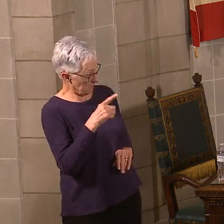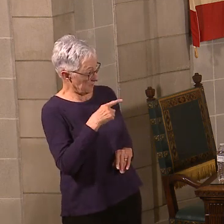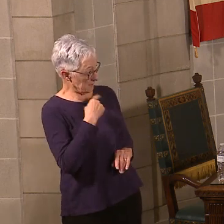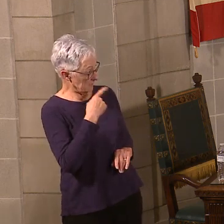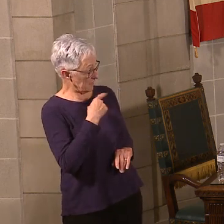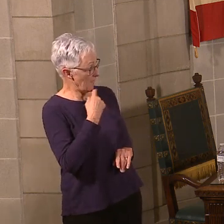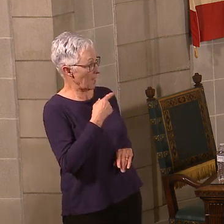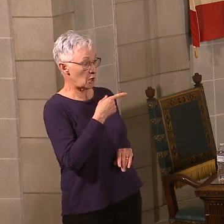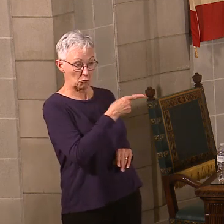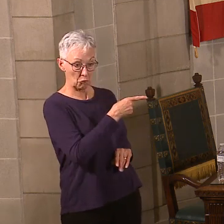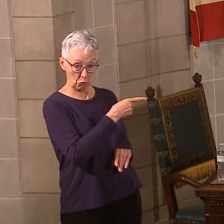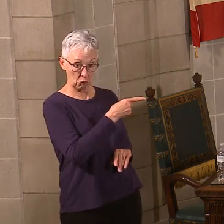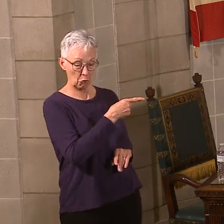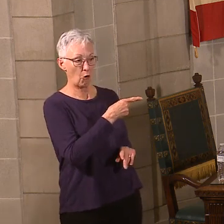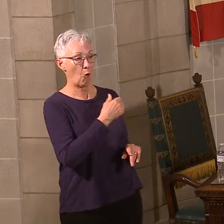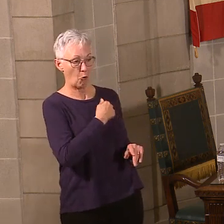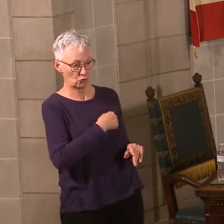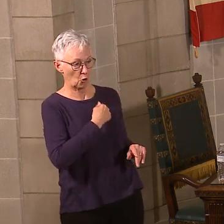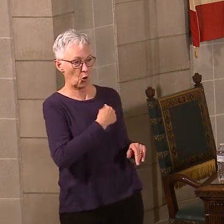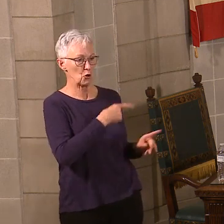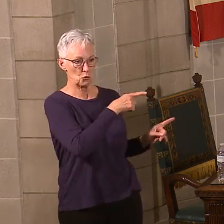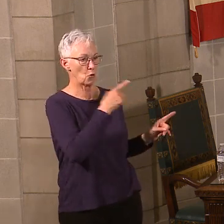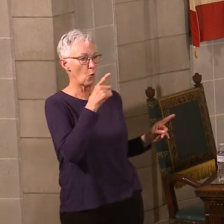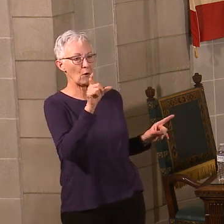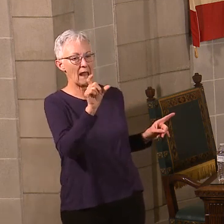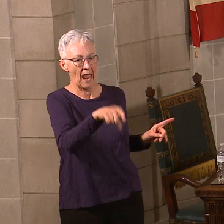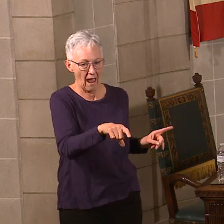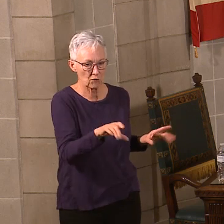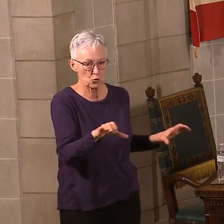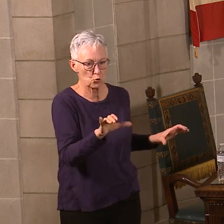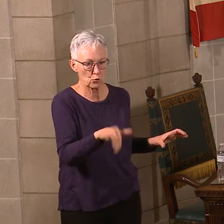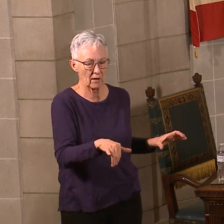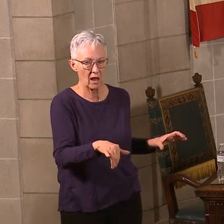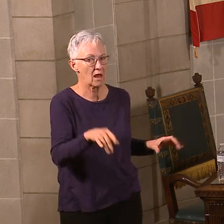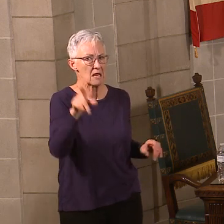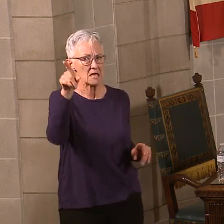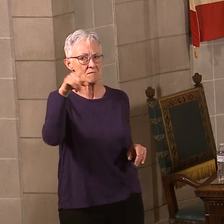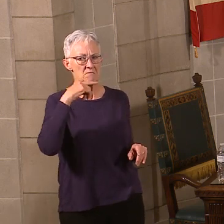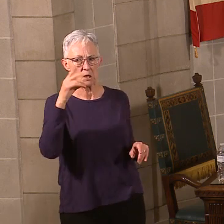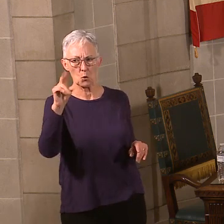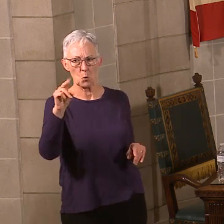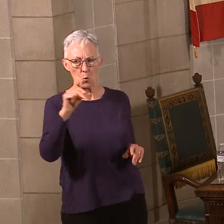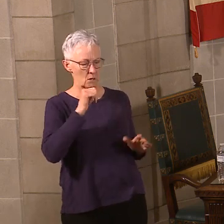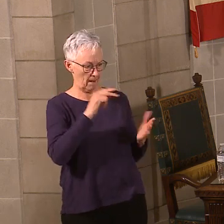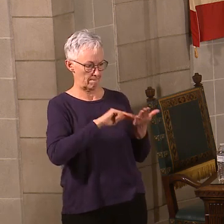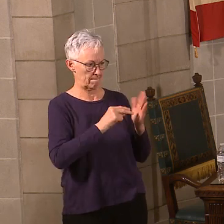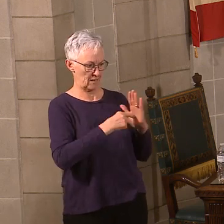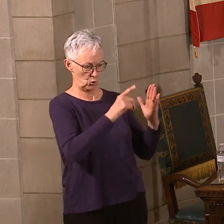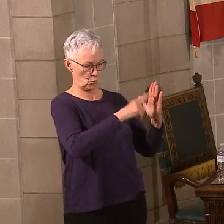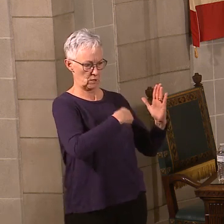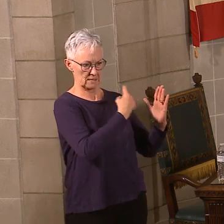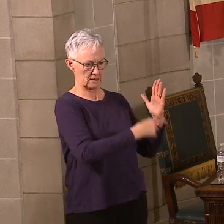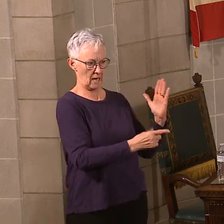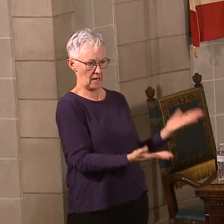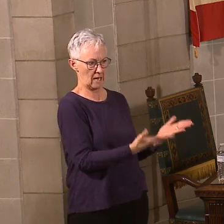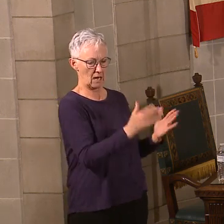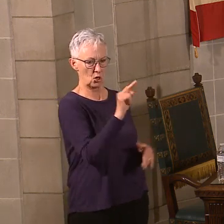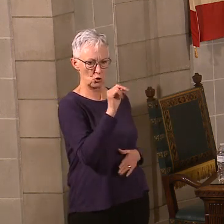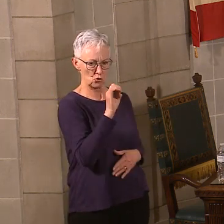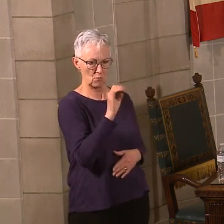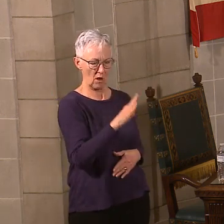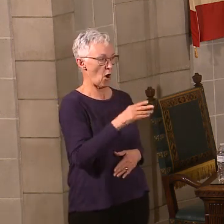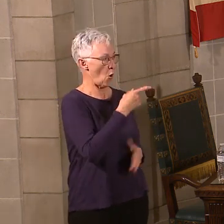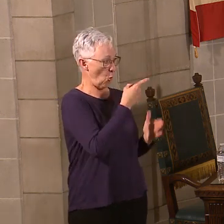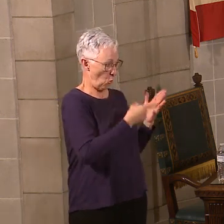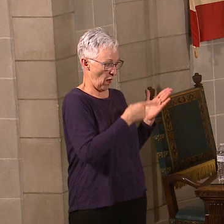said, hey, you and your states need to do it. I certainly did not, he said, I did not mean that to be a criticism. You know, you all are taking the same steps as when we